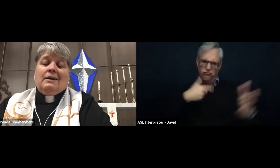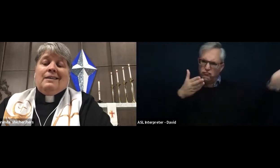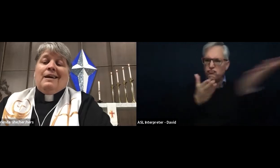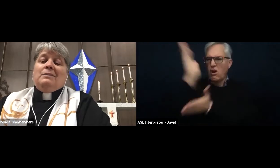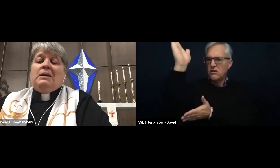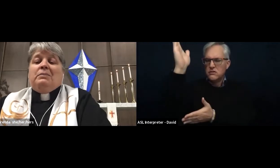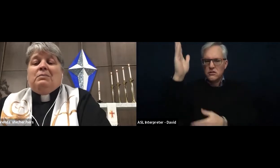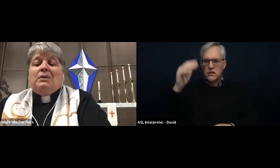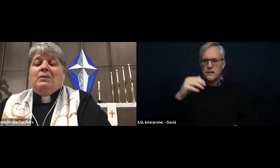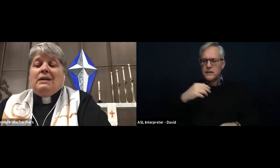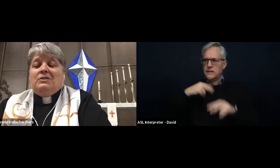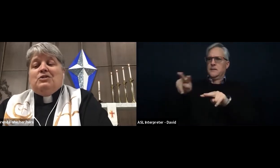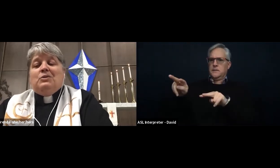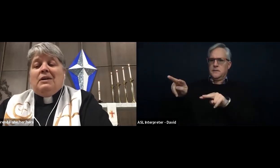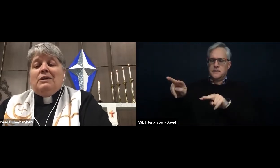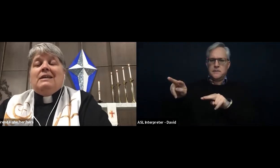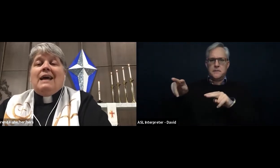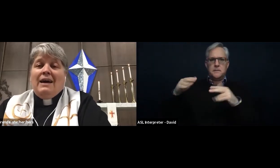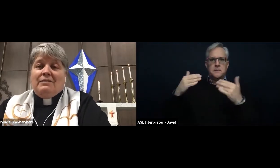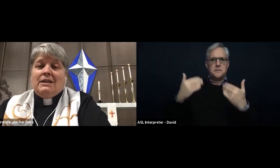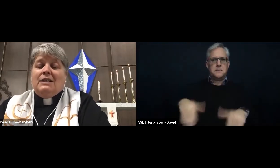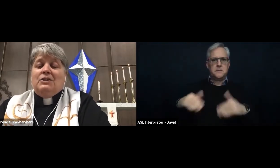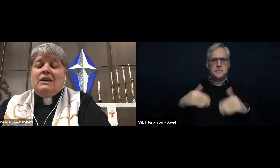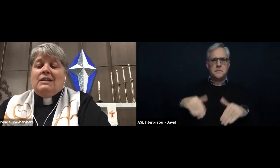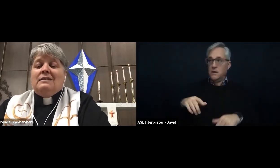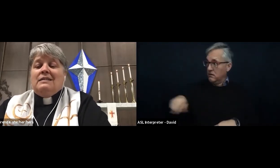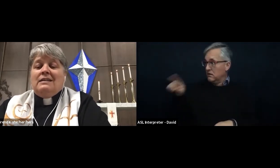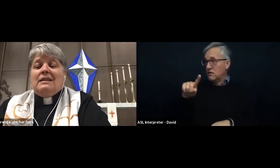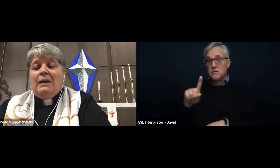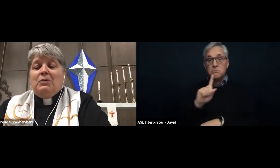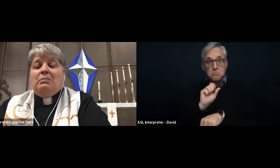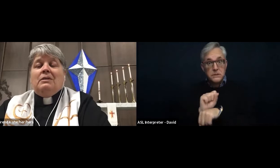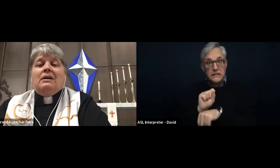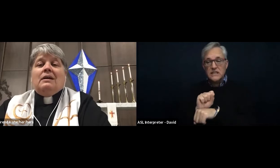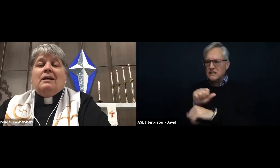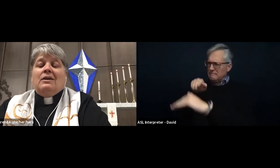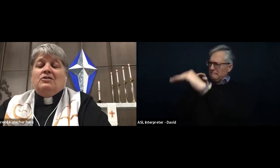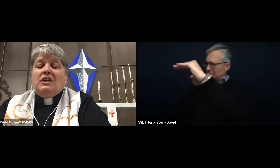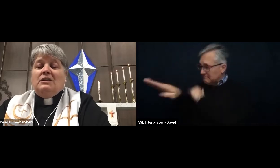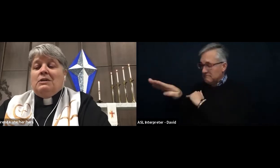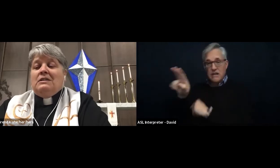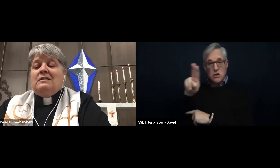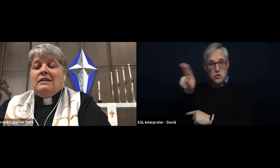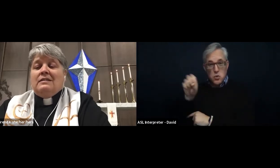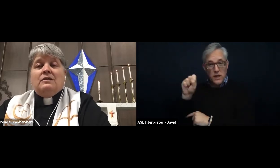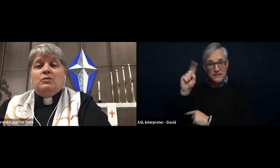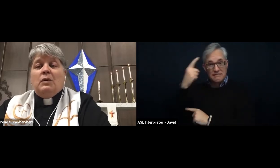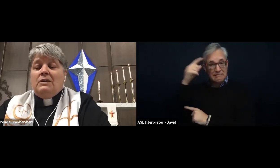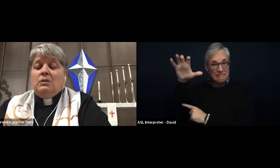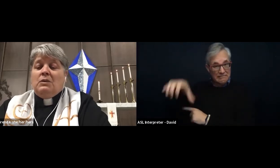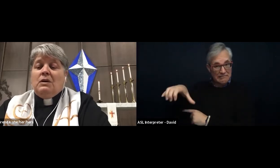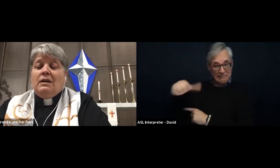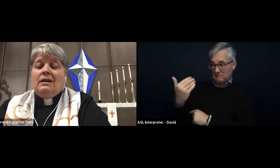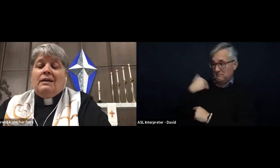Now, that people broke into and wreaked havoc in the United States Capitol building on January